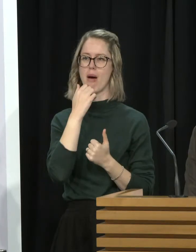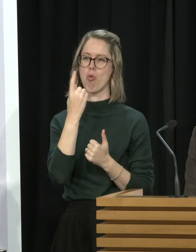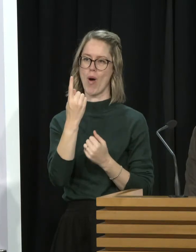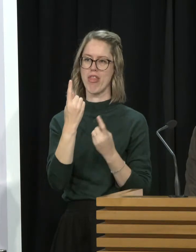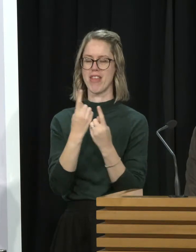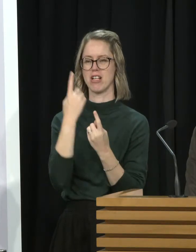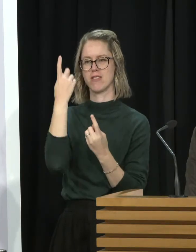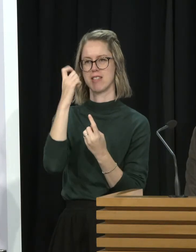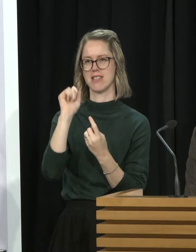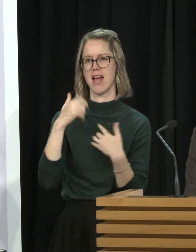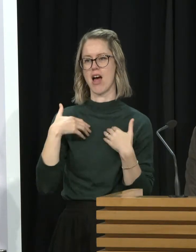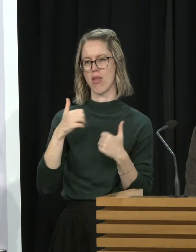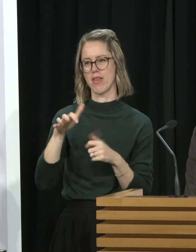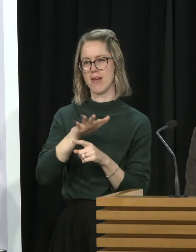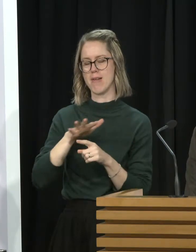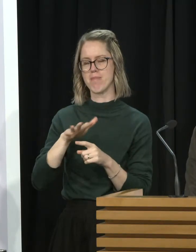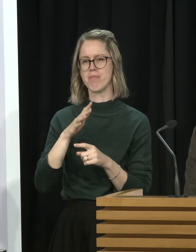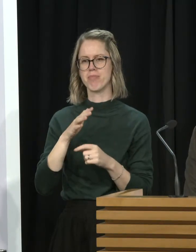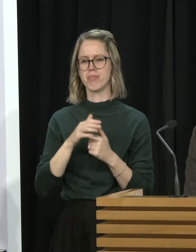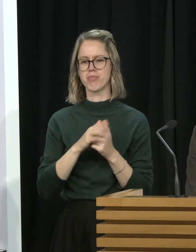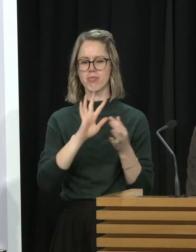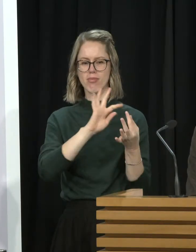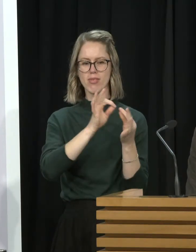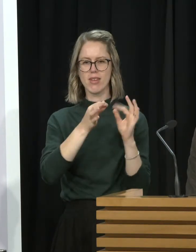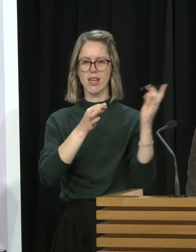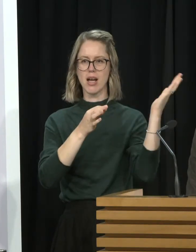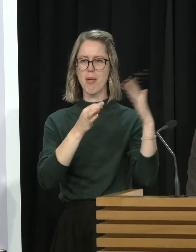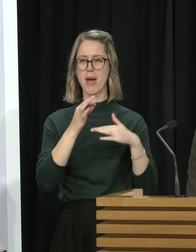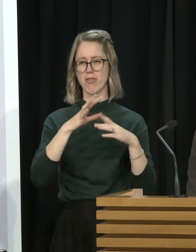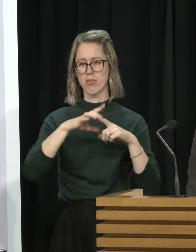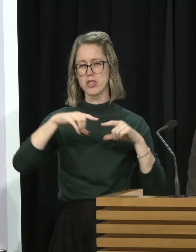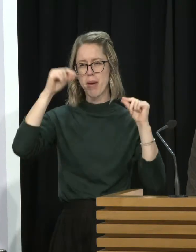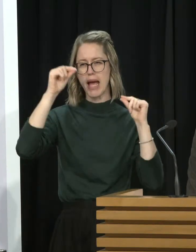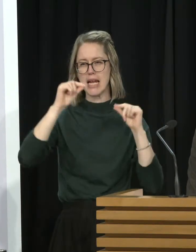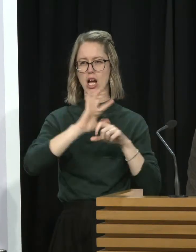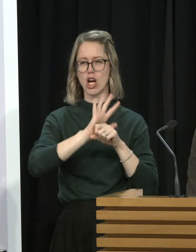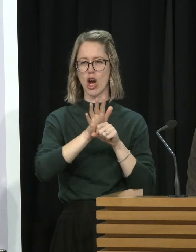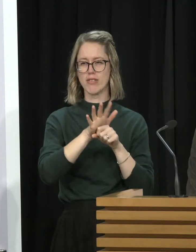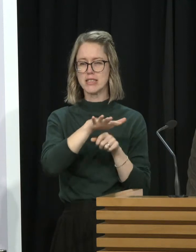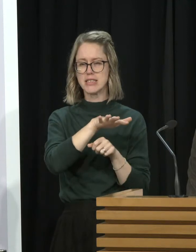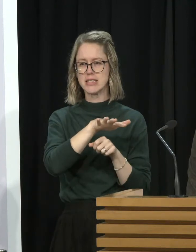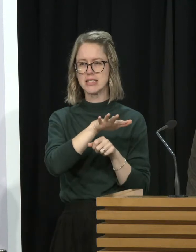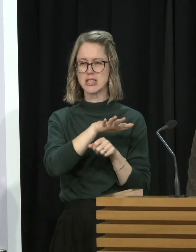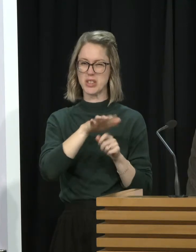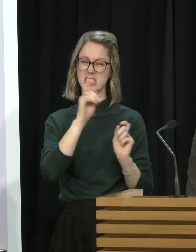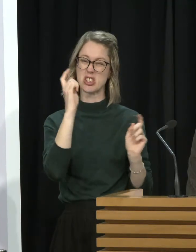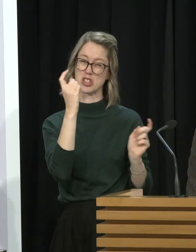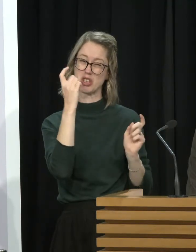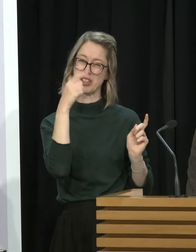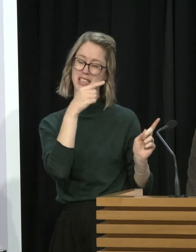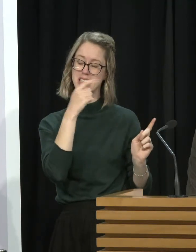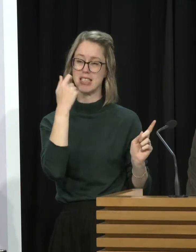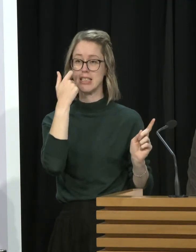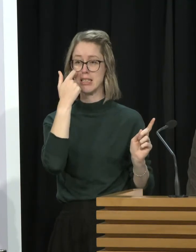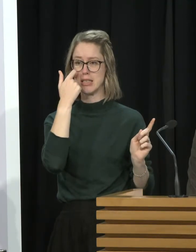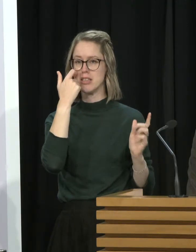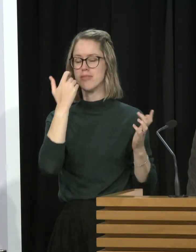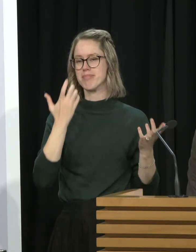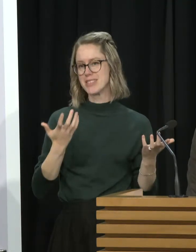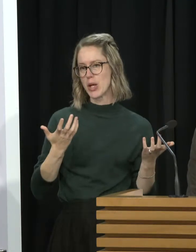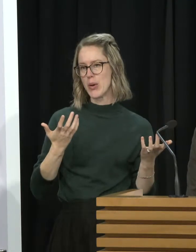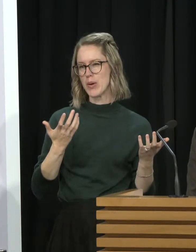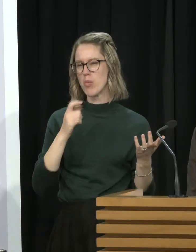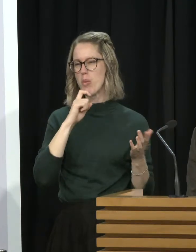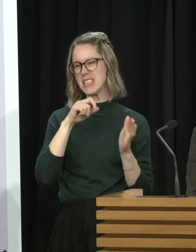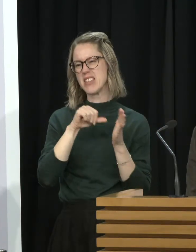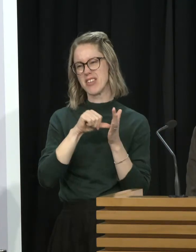factor that gets considered here. I would note that the Olympians are coming home from Japan, where the COVID-19 situation is concerning, and so it